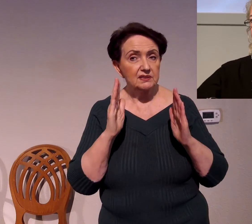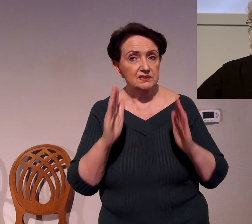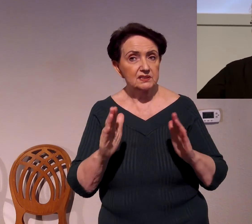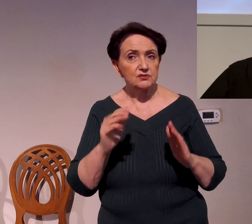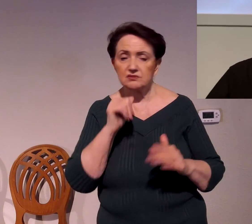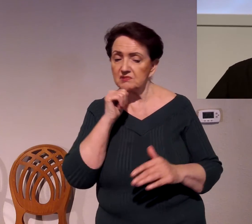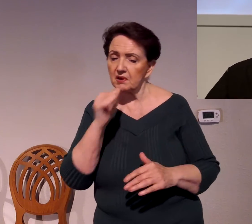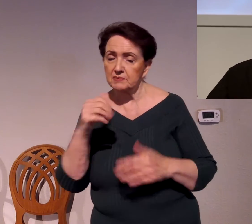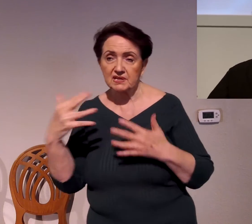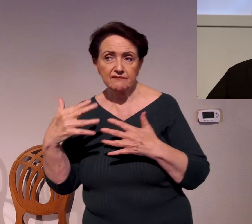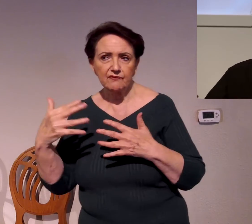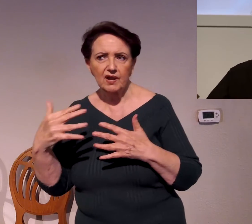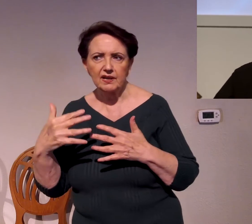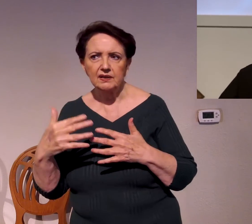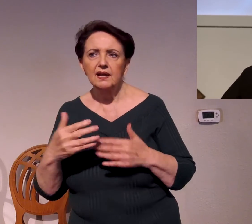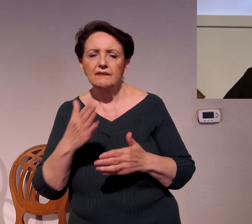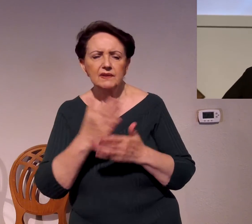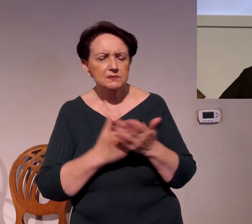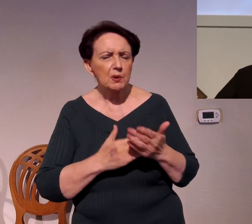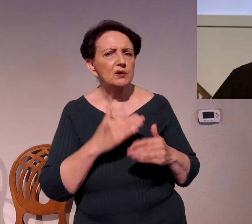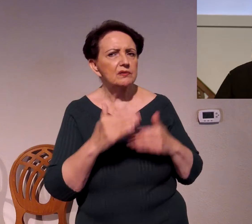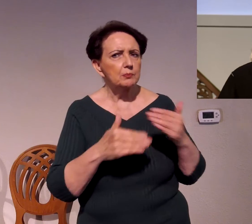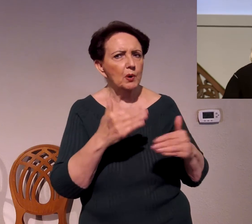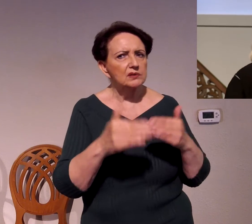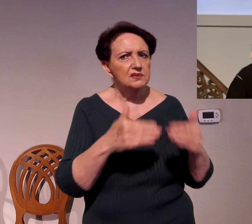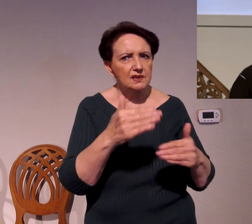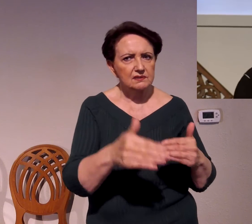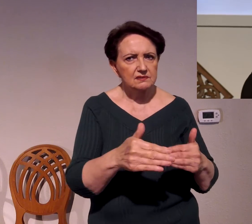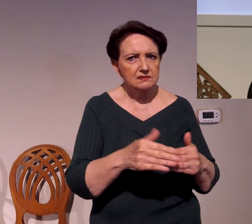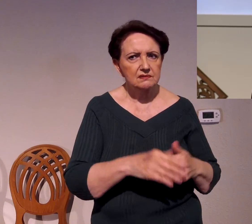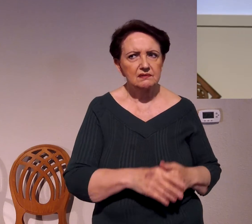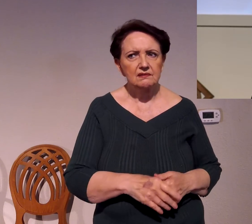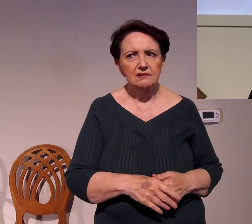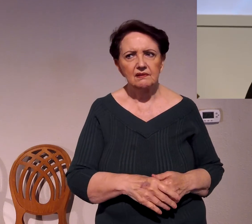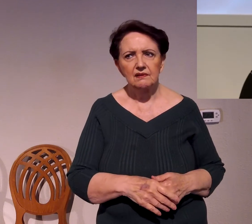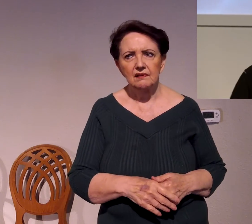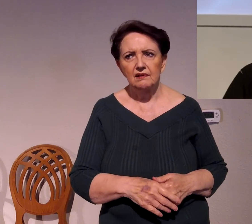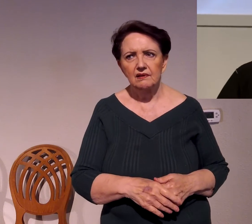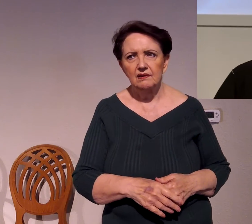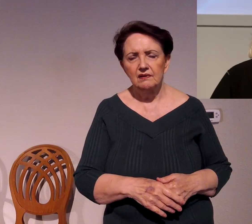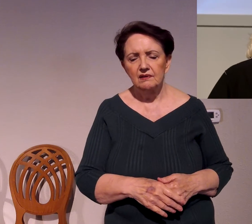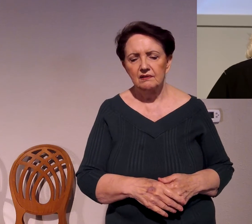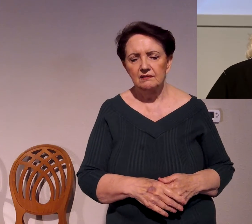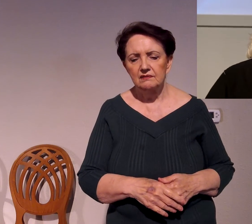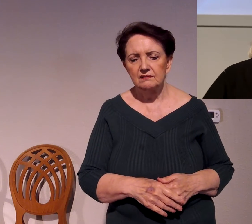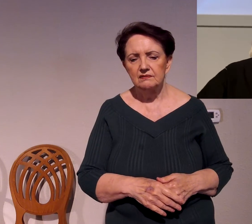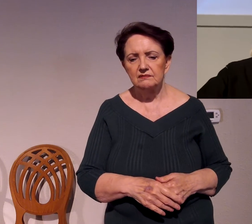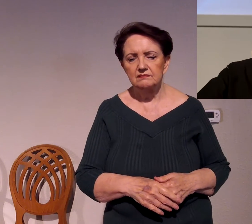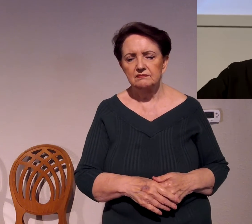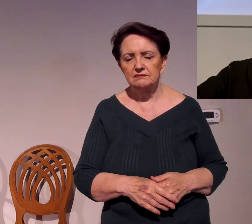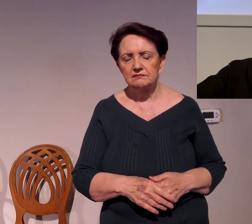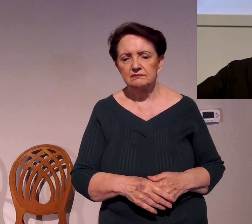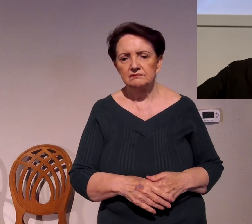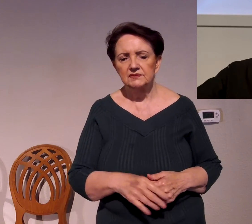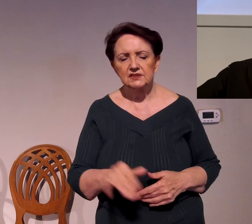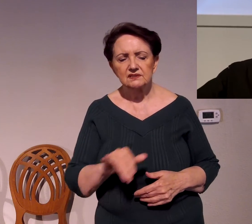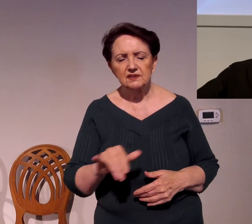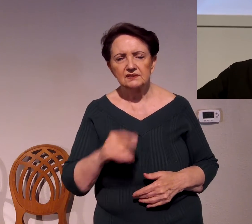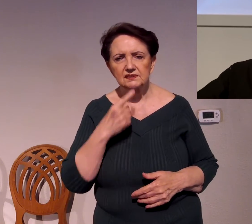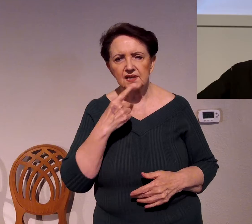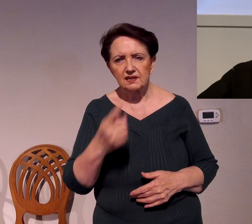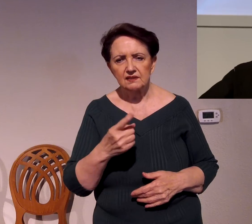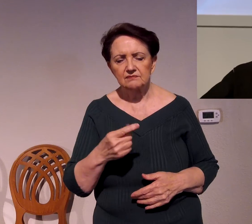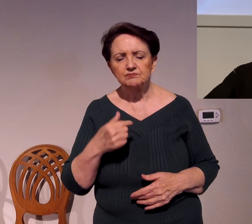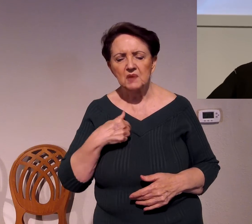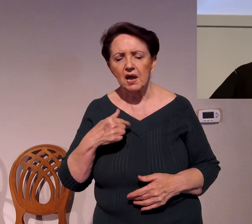is just like part of the process. It's like saying, okay, I'm gonna garden. I know not everybody's a gardener, but I